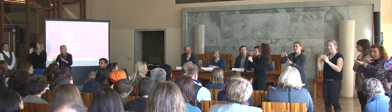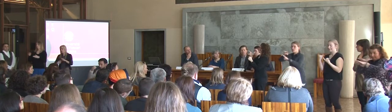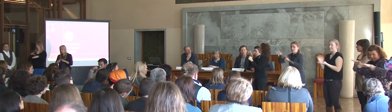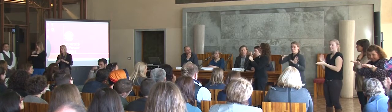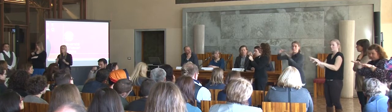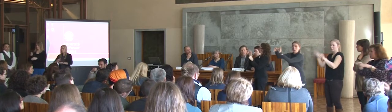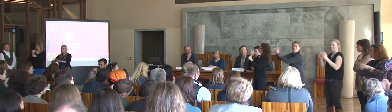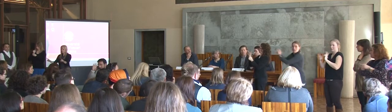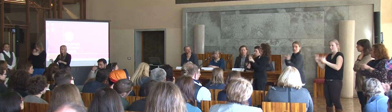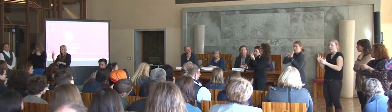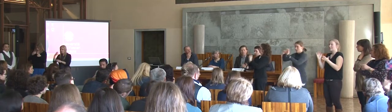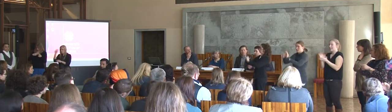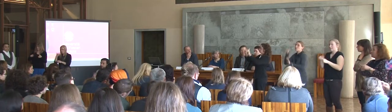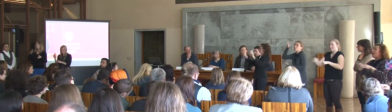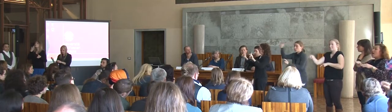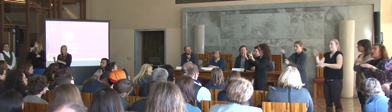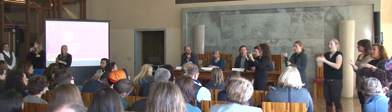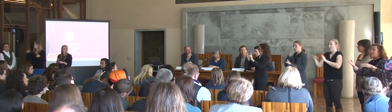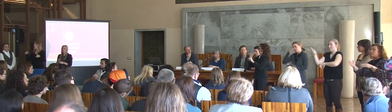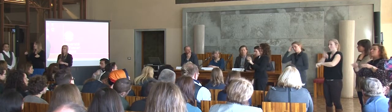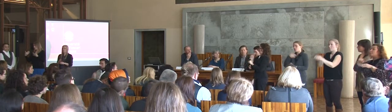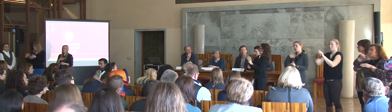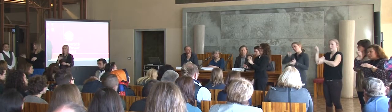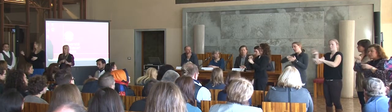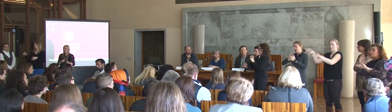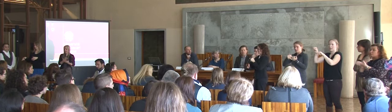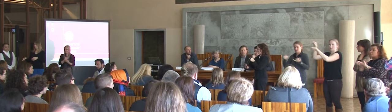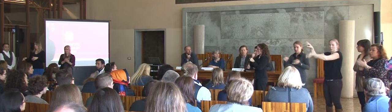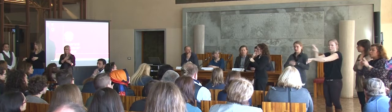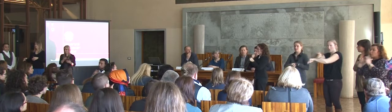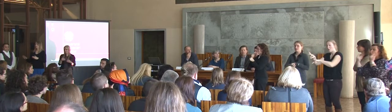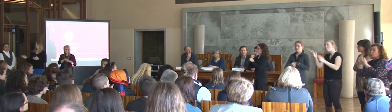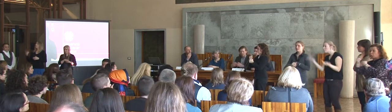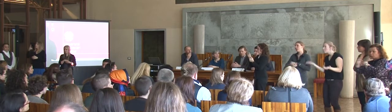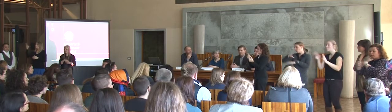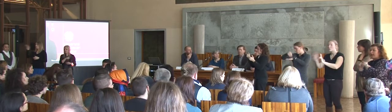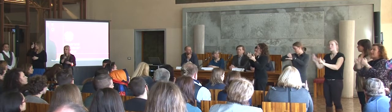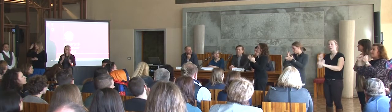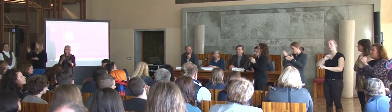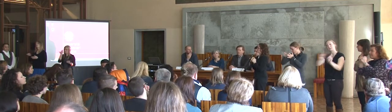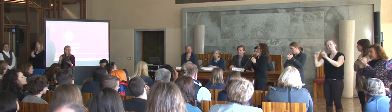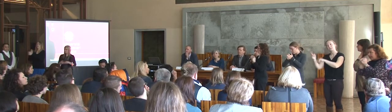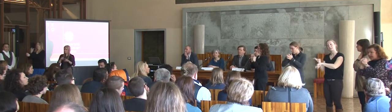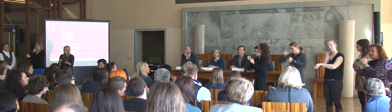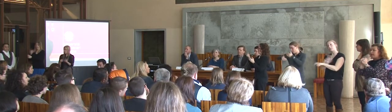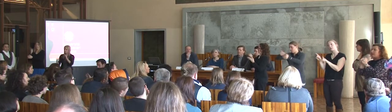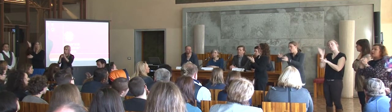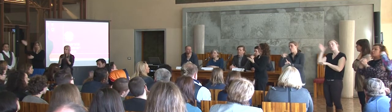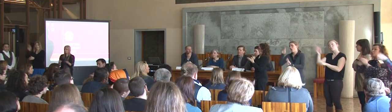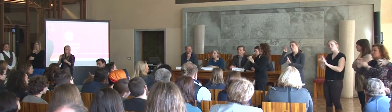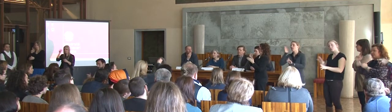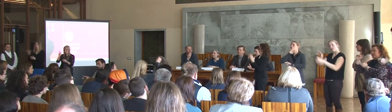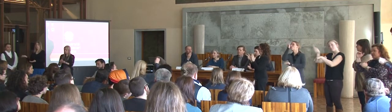launch this summer. And of course, all the partner countries can also be added into this project in the future.